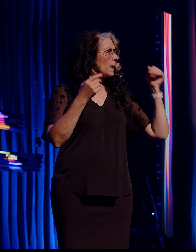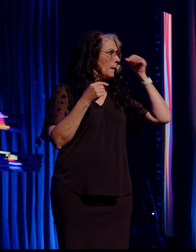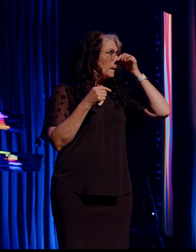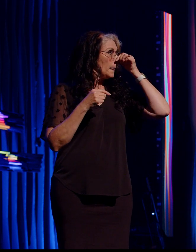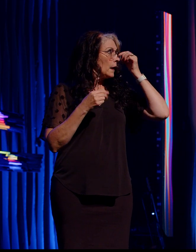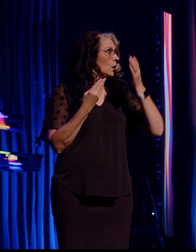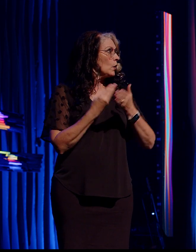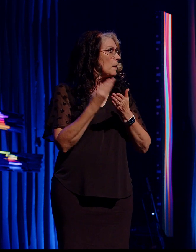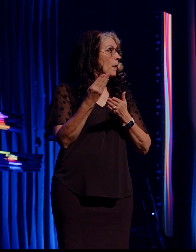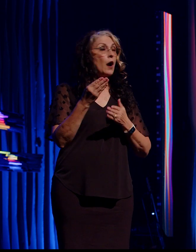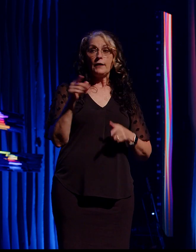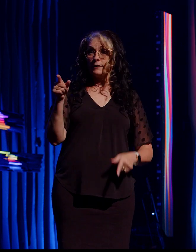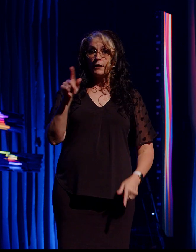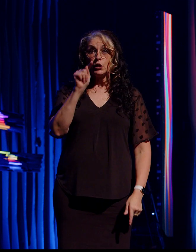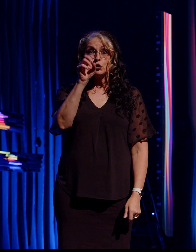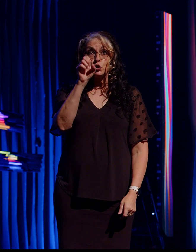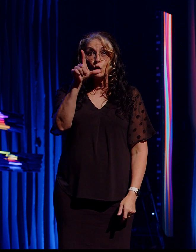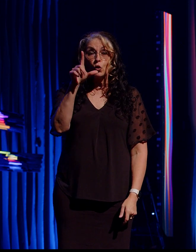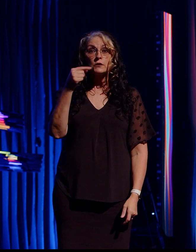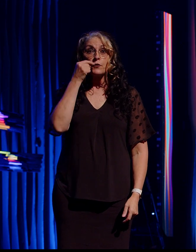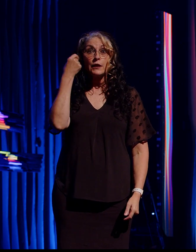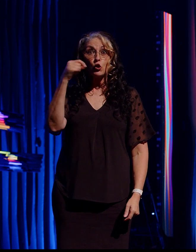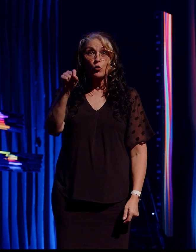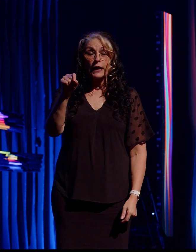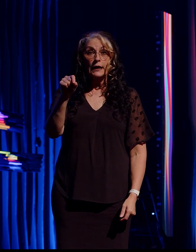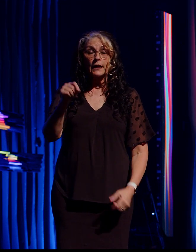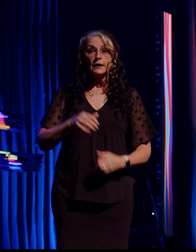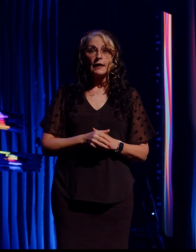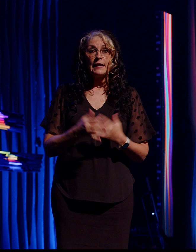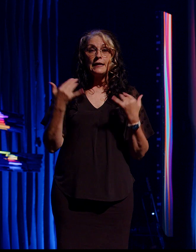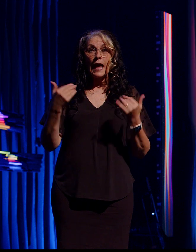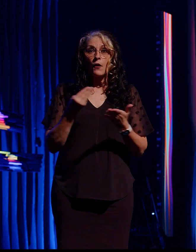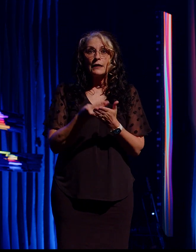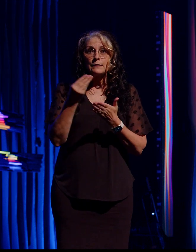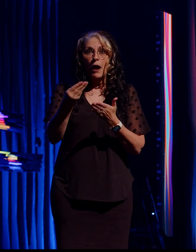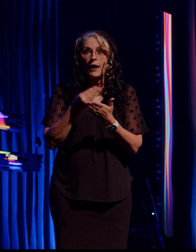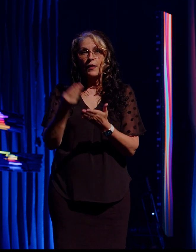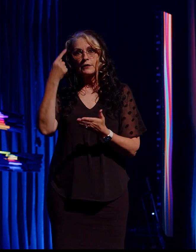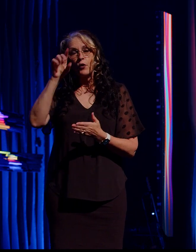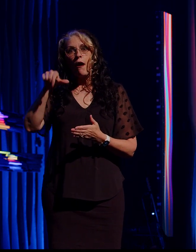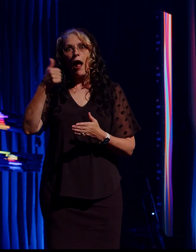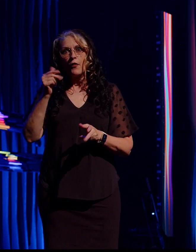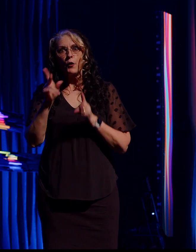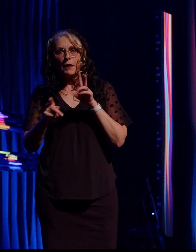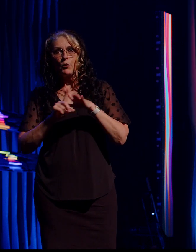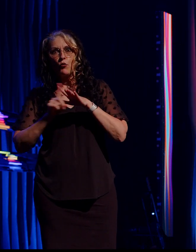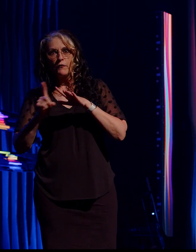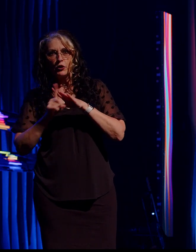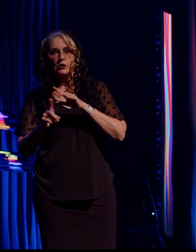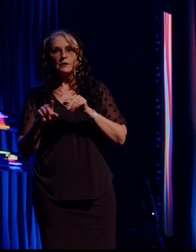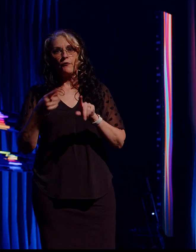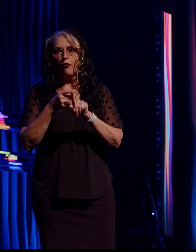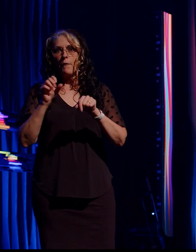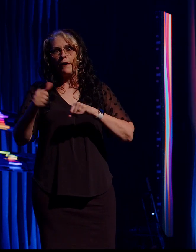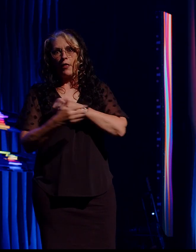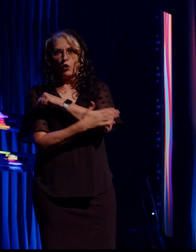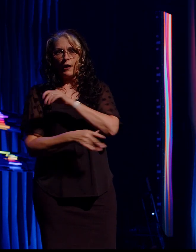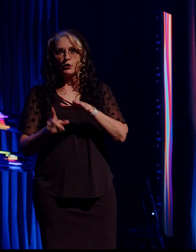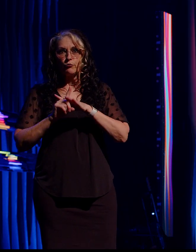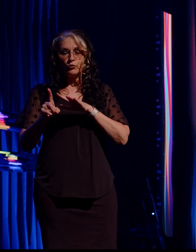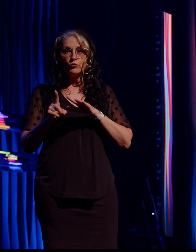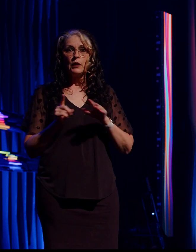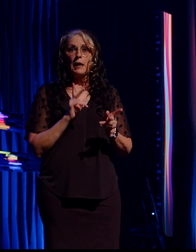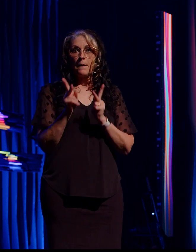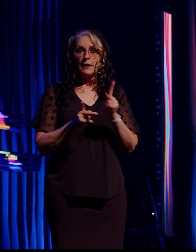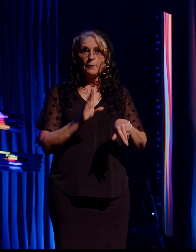down. Yeah, so we bought tools for him, and he's actually now buying things for other refugees so they can work. We've had people in our